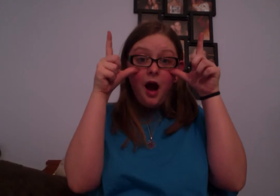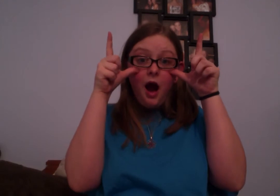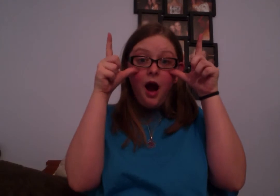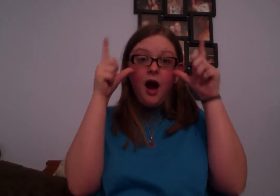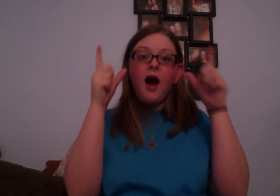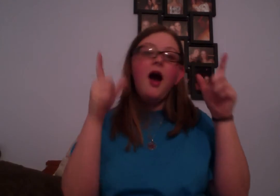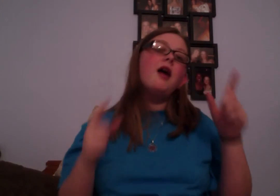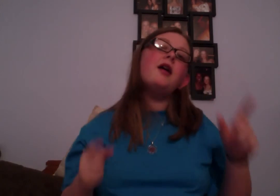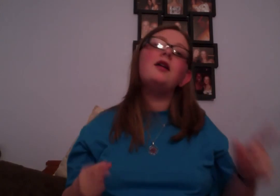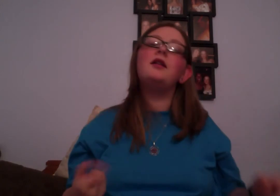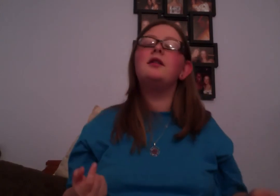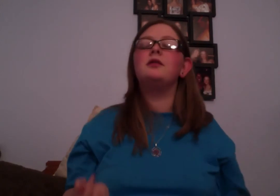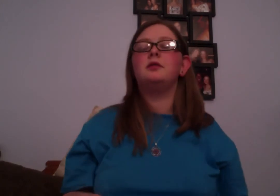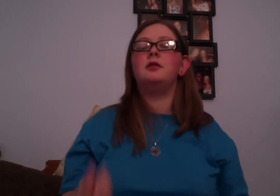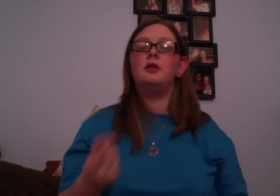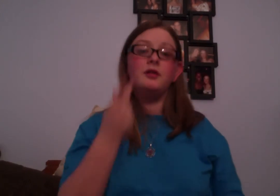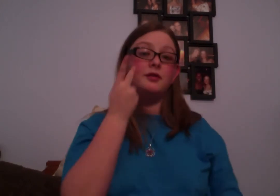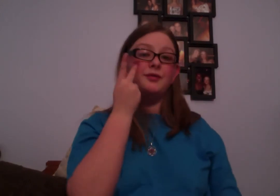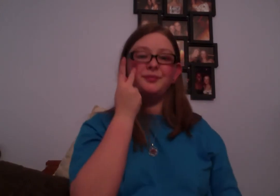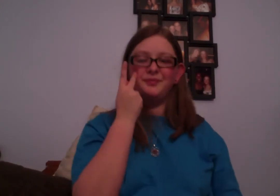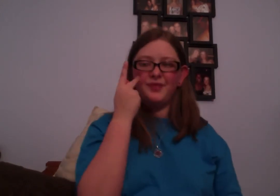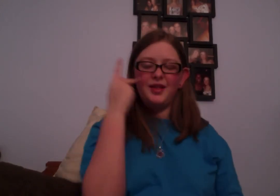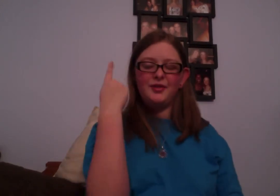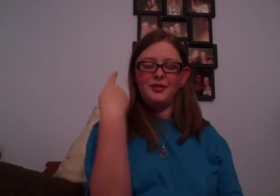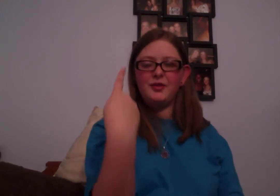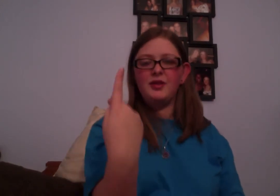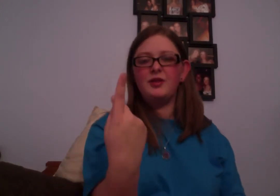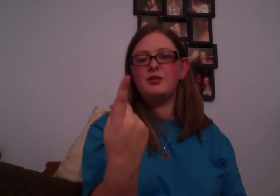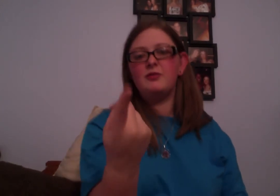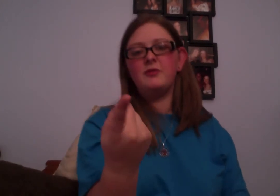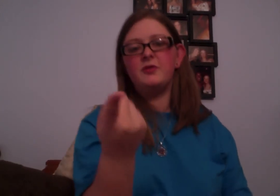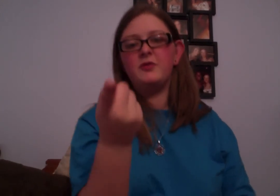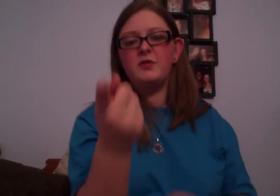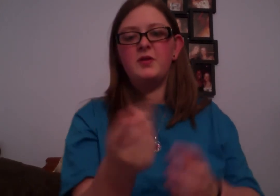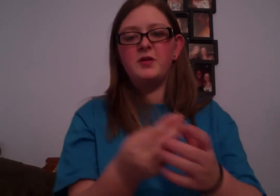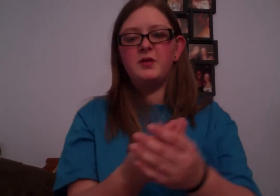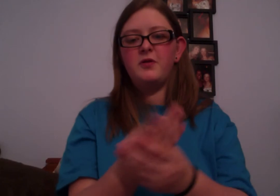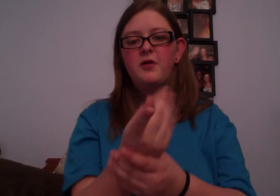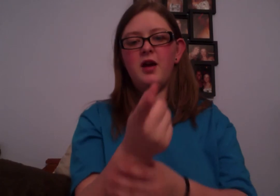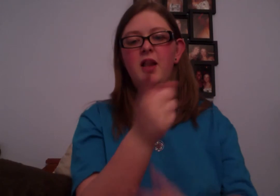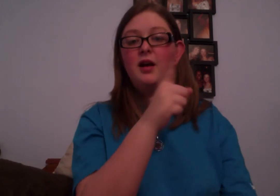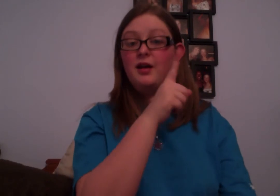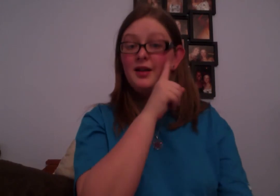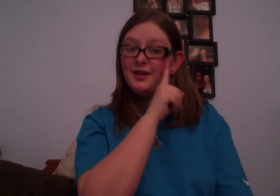Looking through your eyes